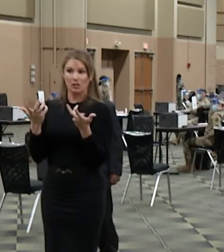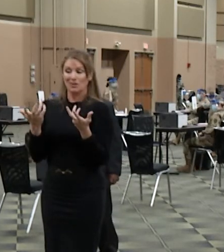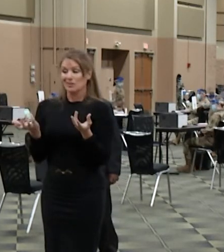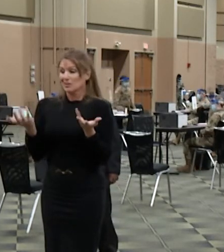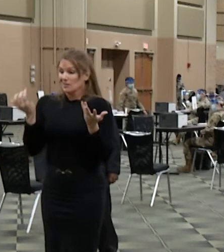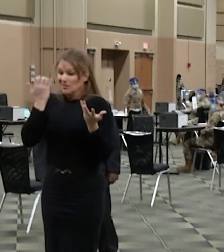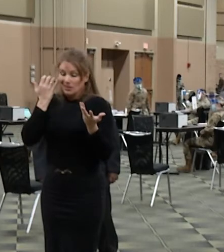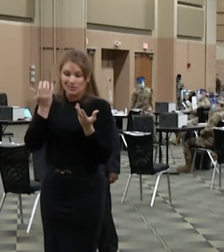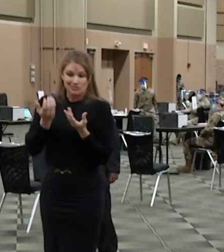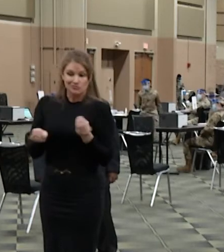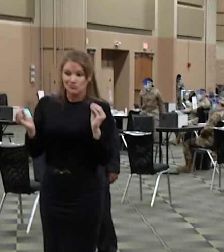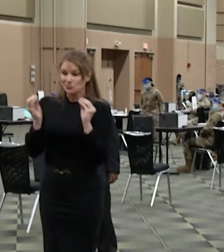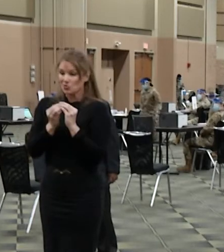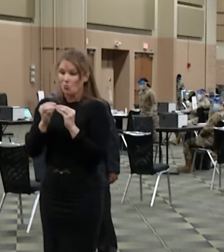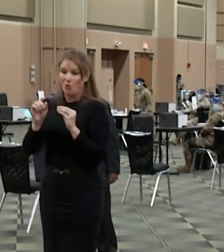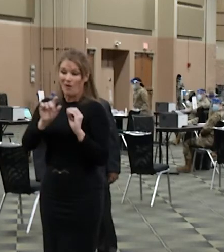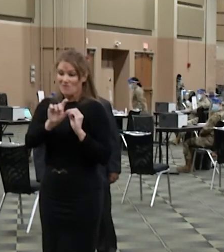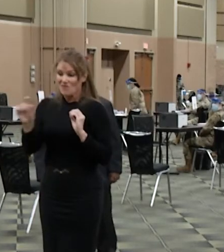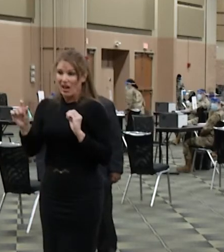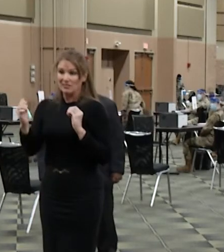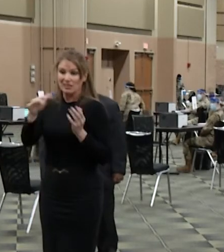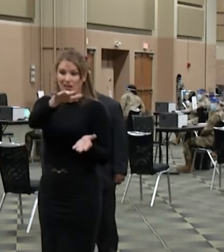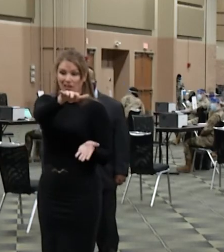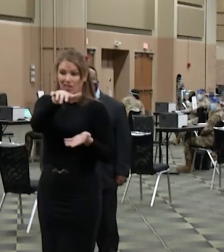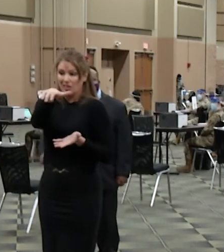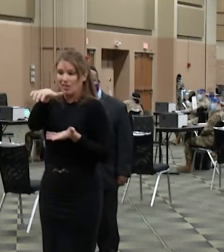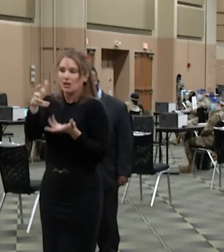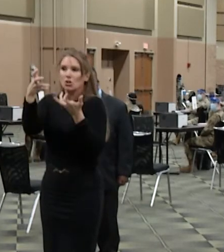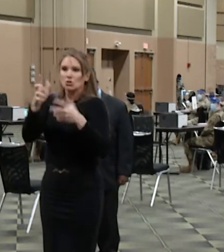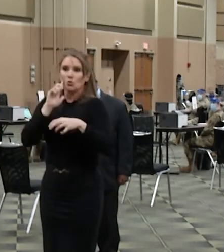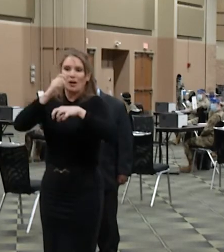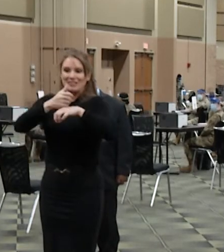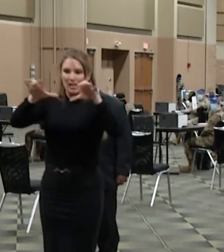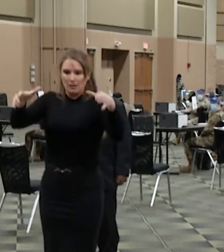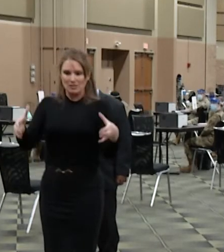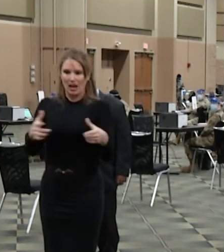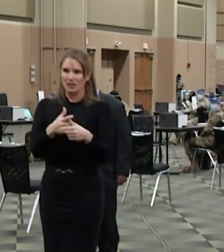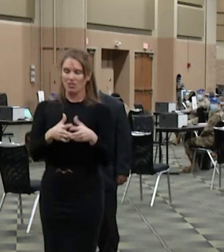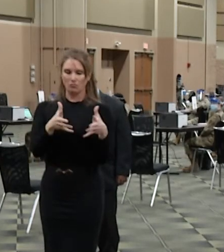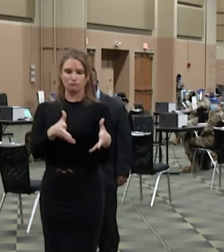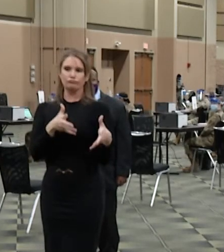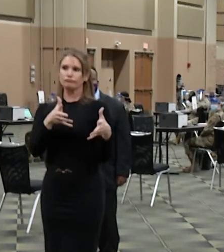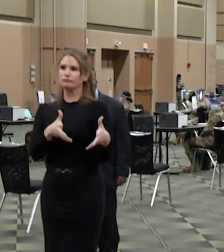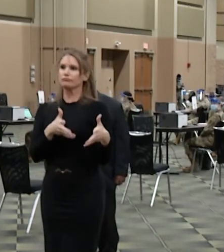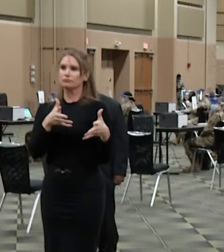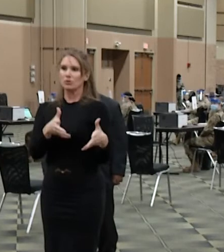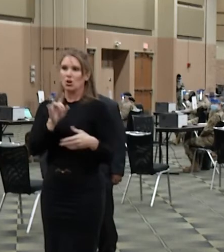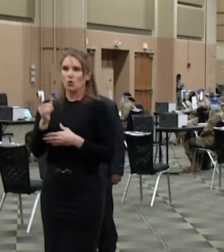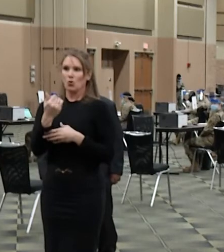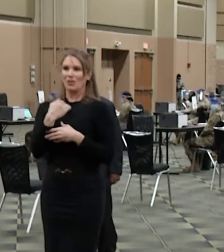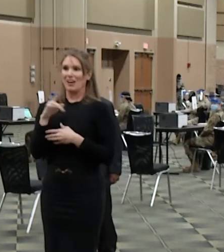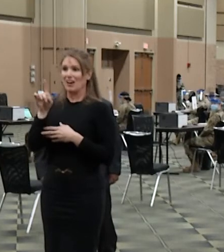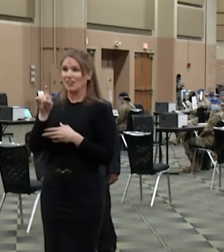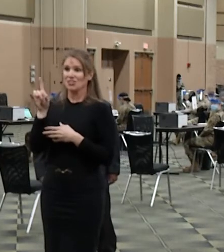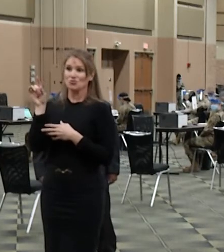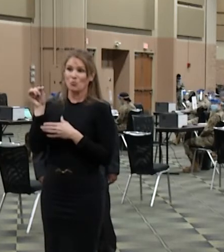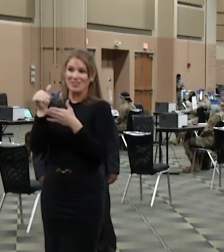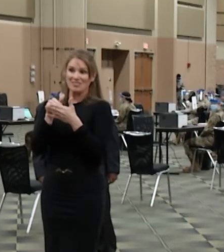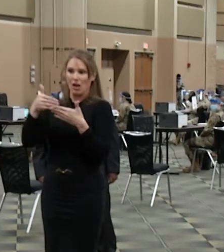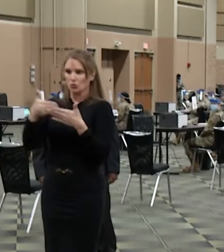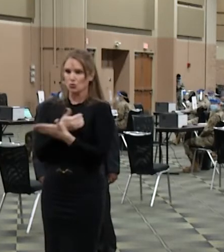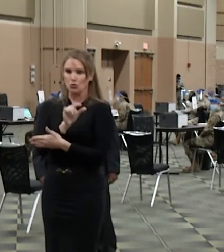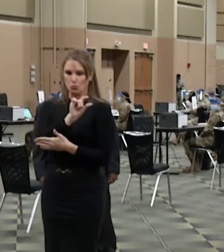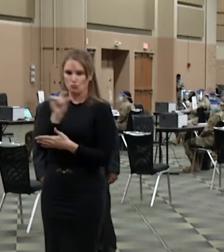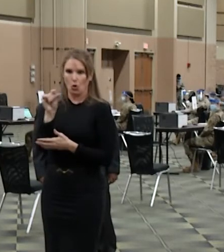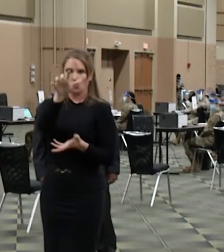more vaccines coming in, you don't want to set up sites and have them sit idle when you only have 120,000 new